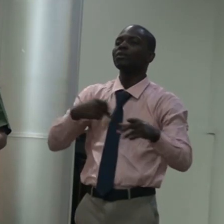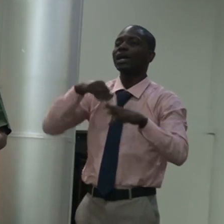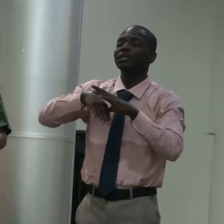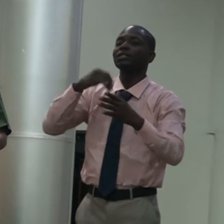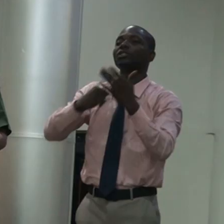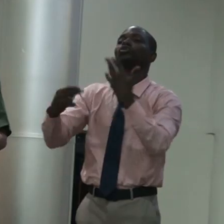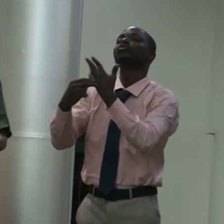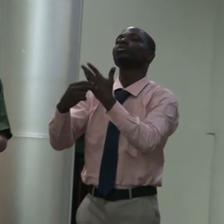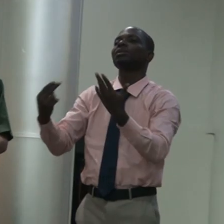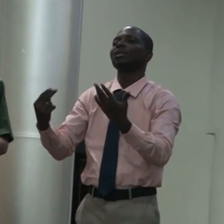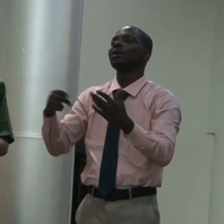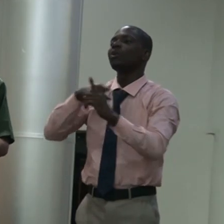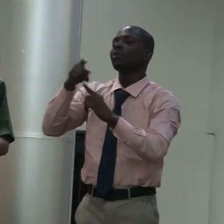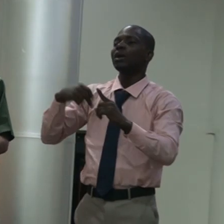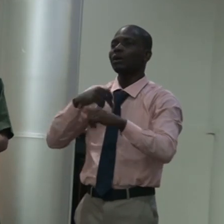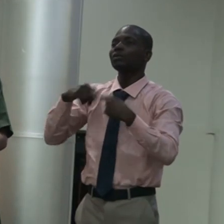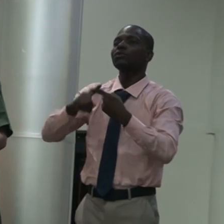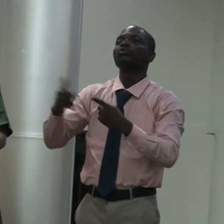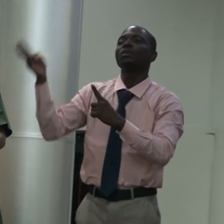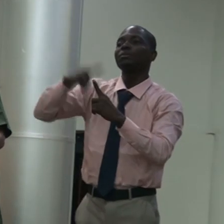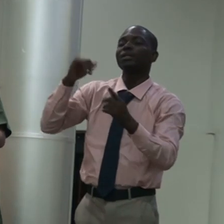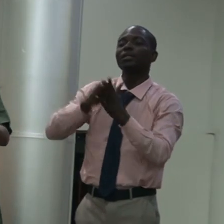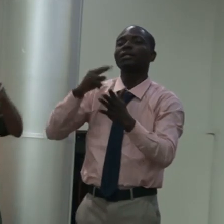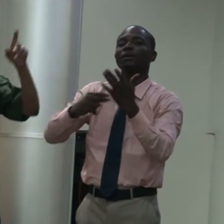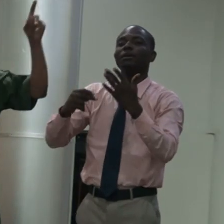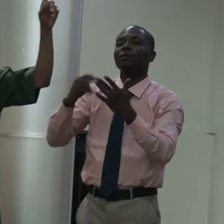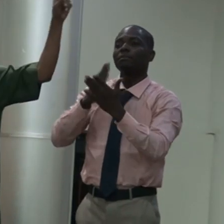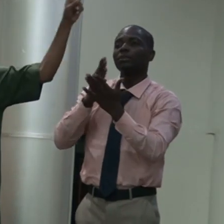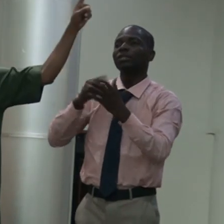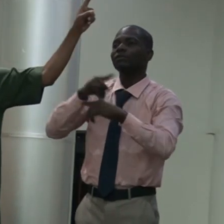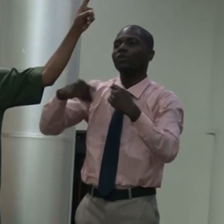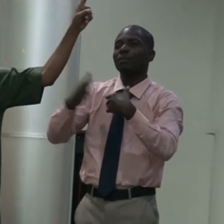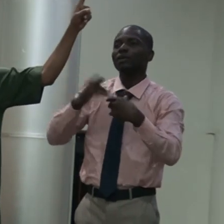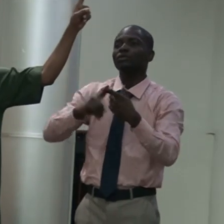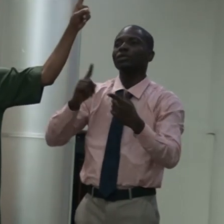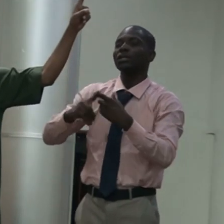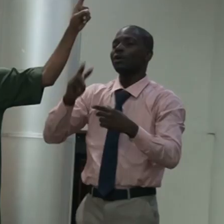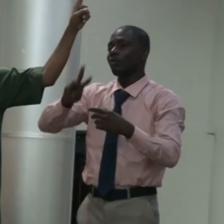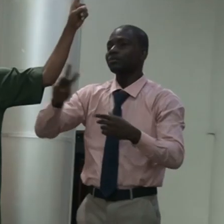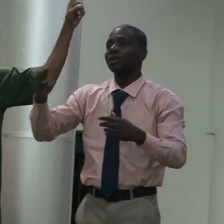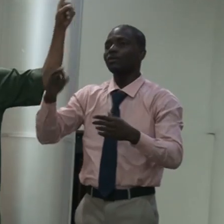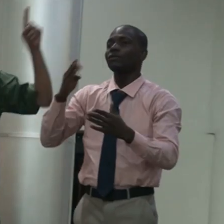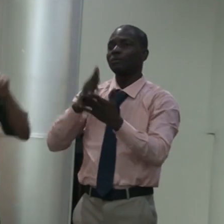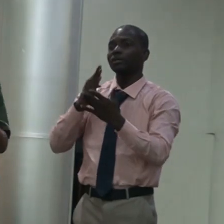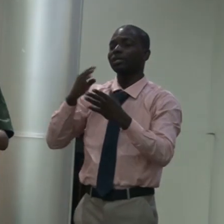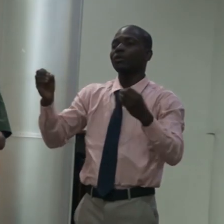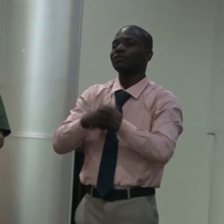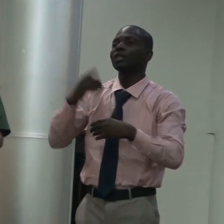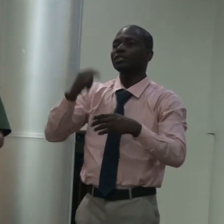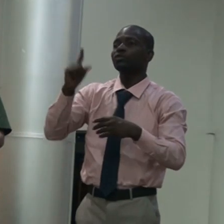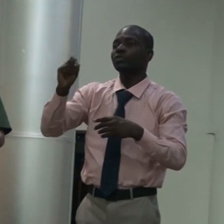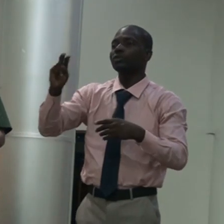June. So when are we going to implement that budget? If you go back to the website of the budget office, the